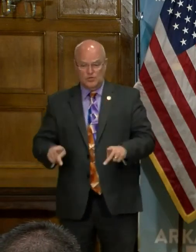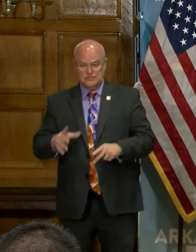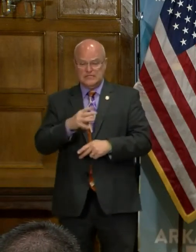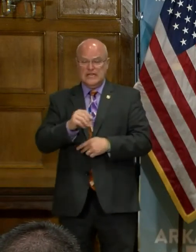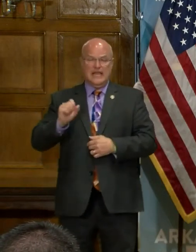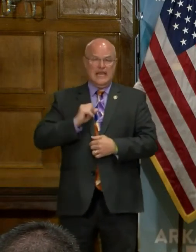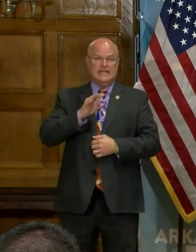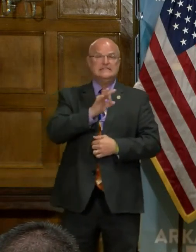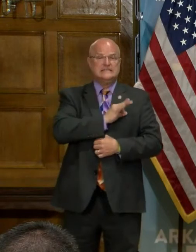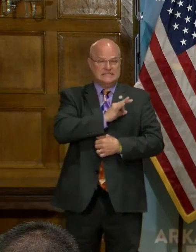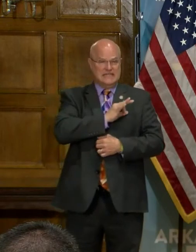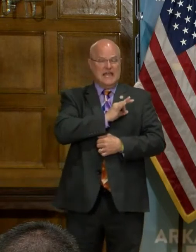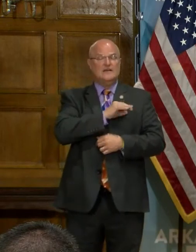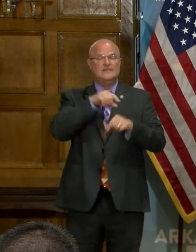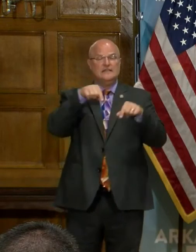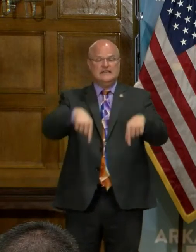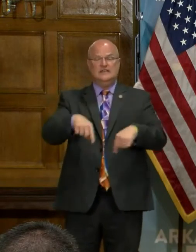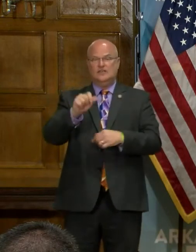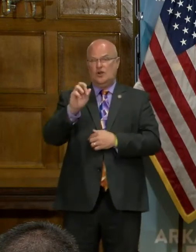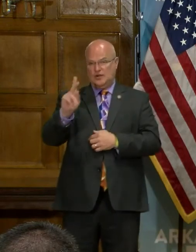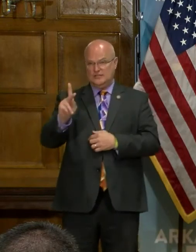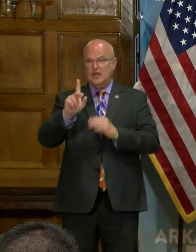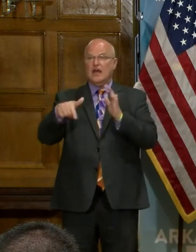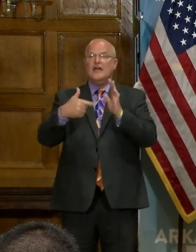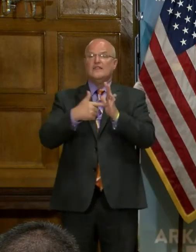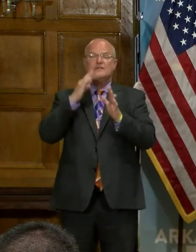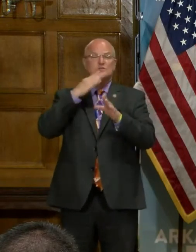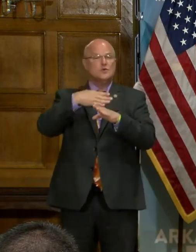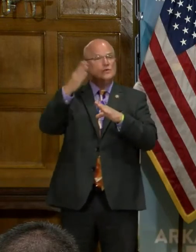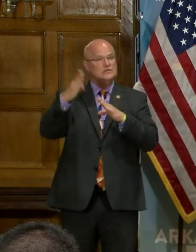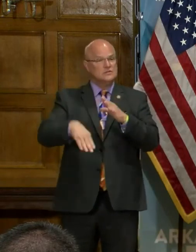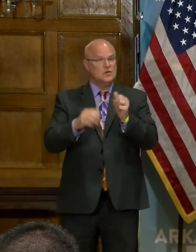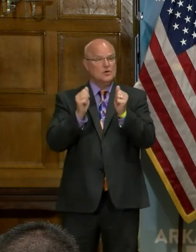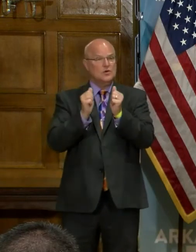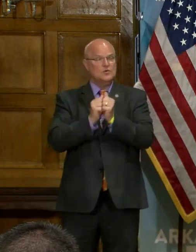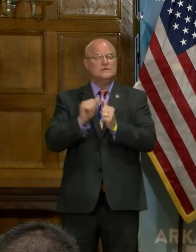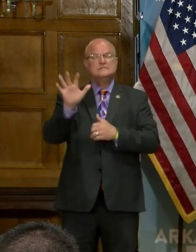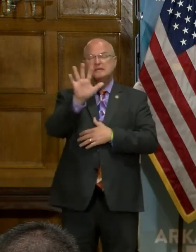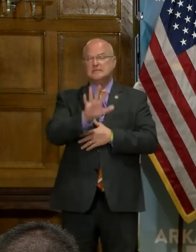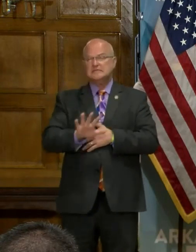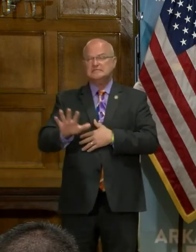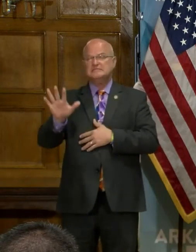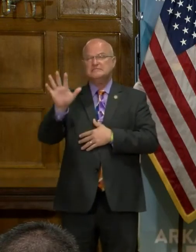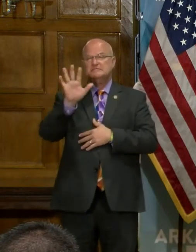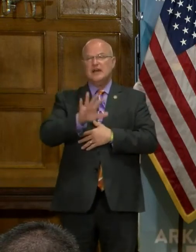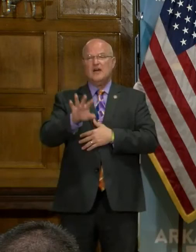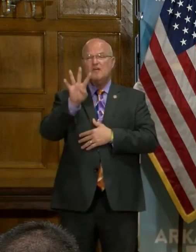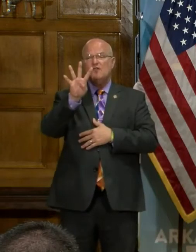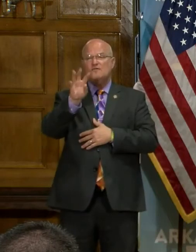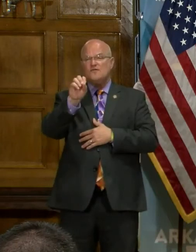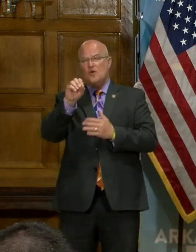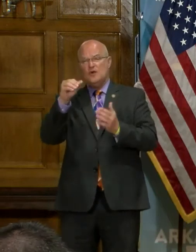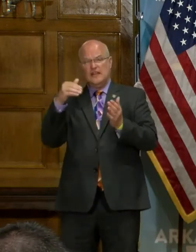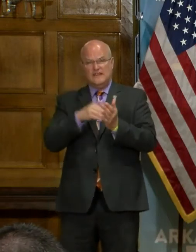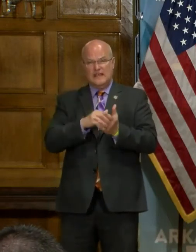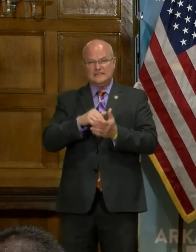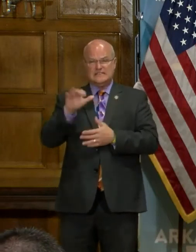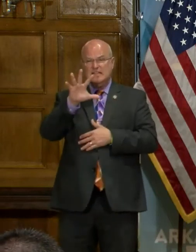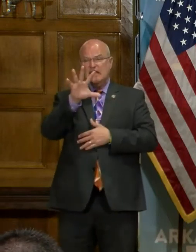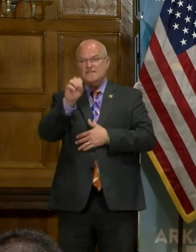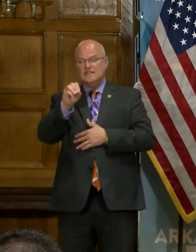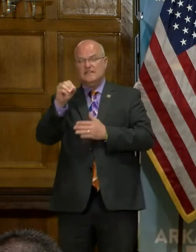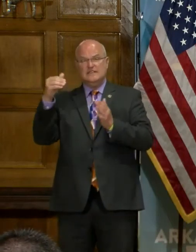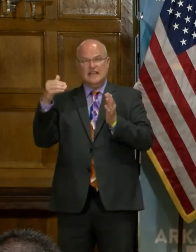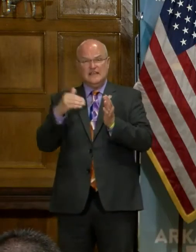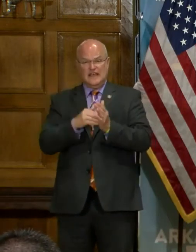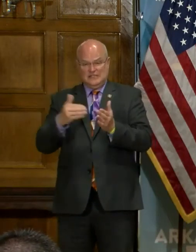in a nursing home facility in Arkansas. This will result in approximately 40,000 to